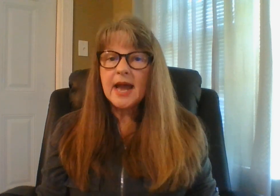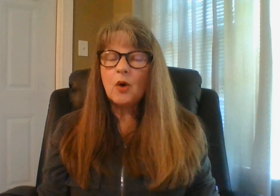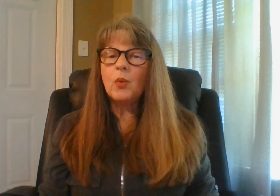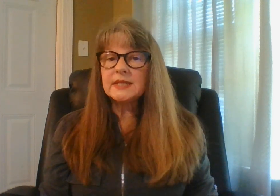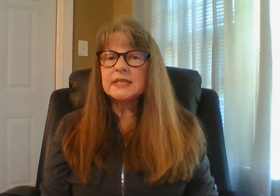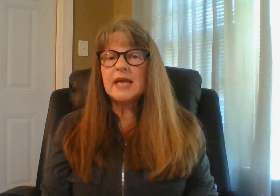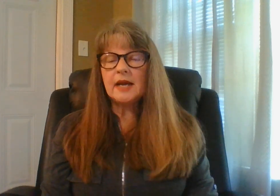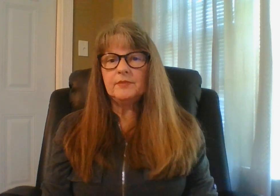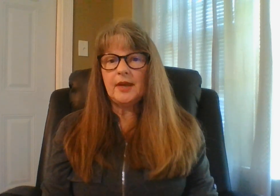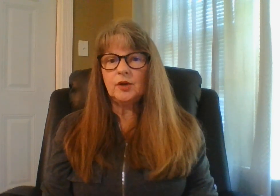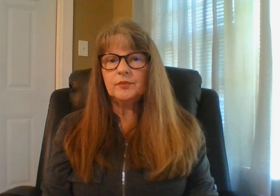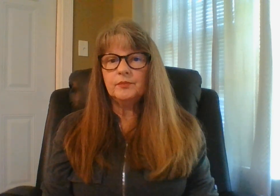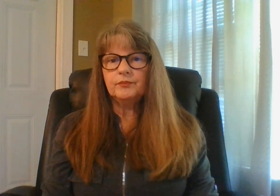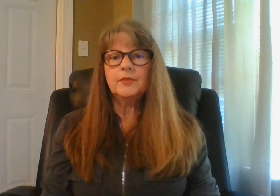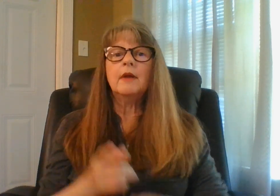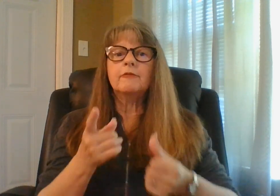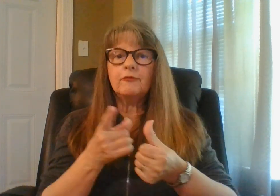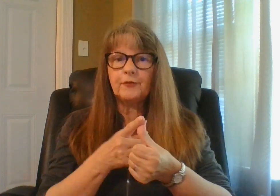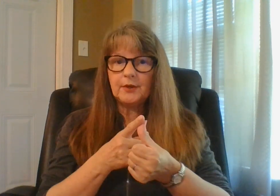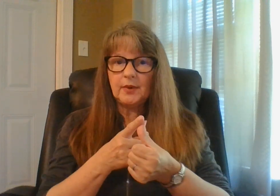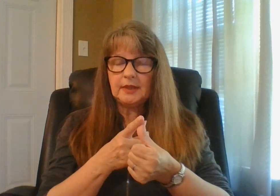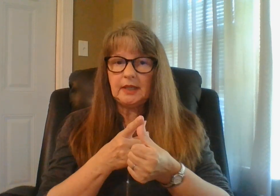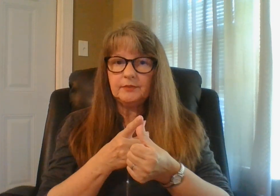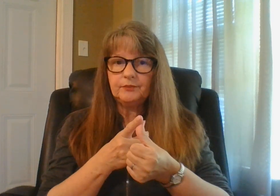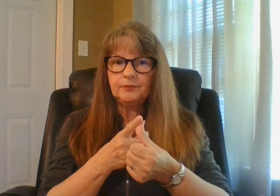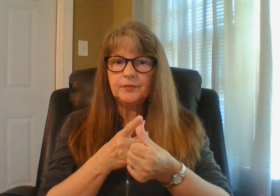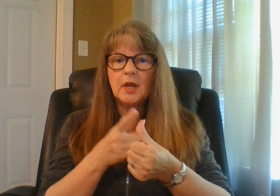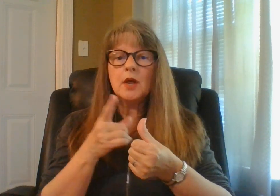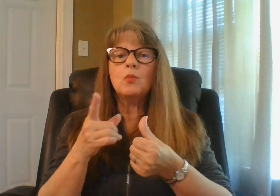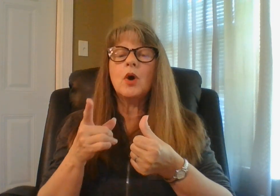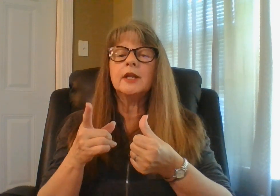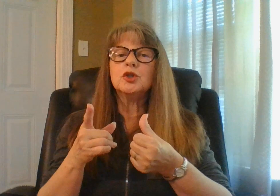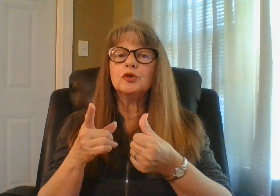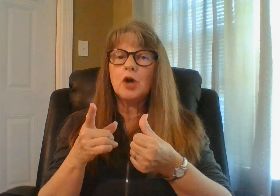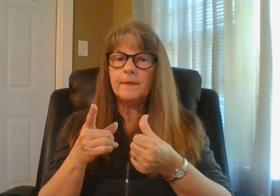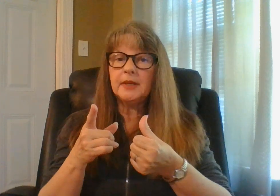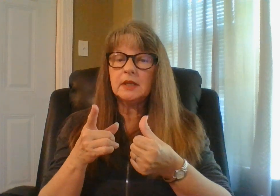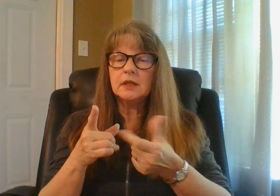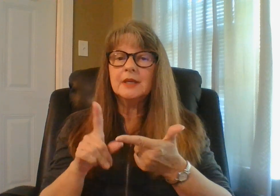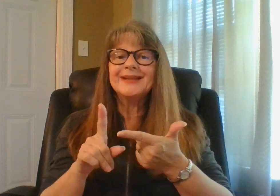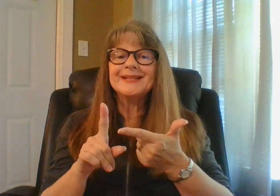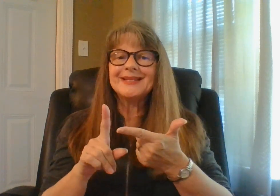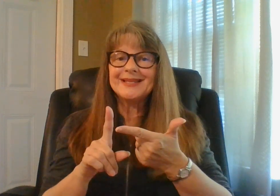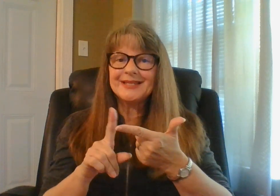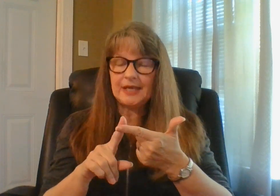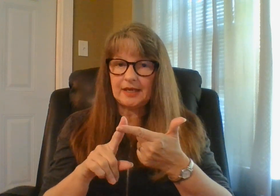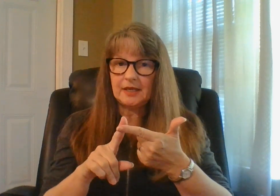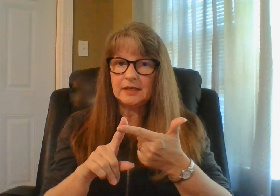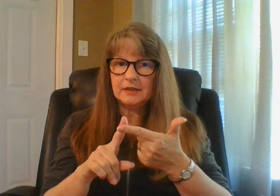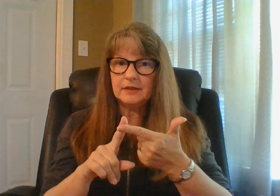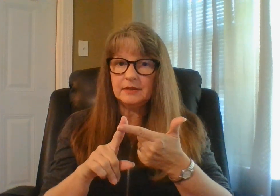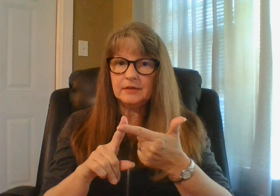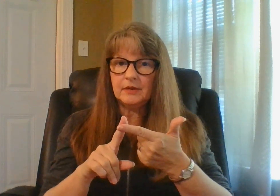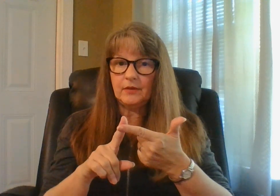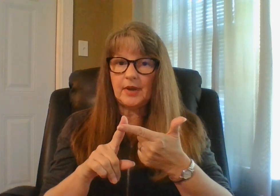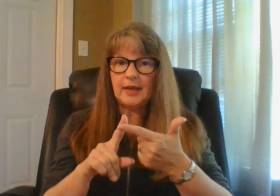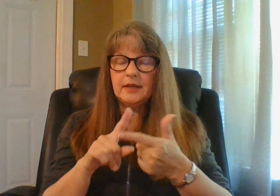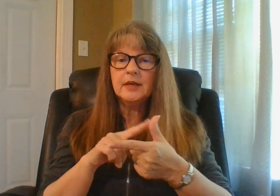Now, what's the time there? Frequently. And what is your topic? Sick. Okay,